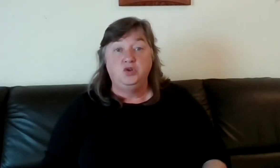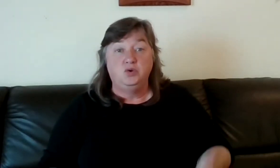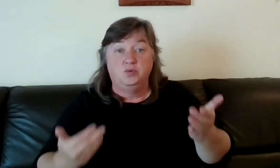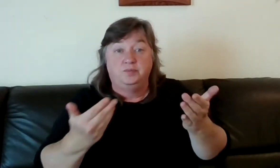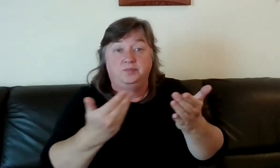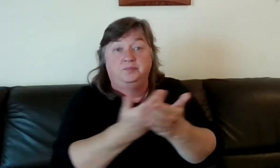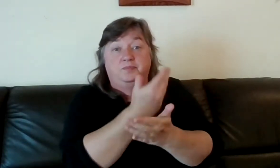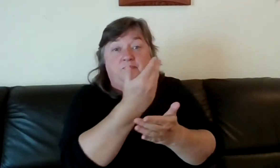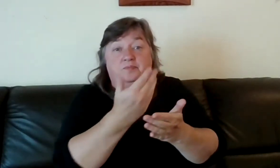New,